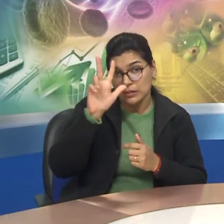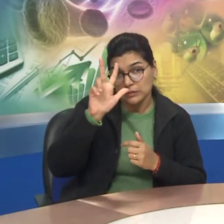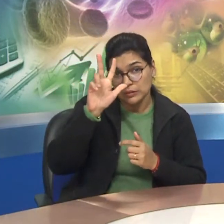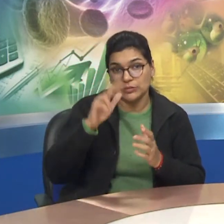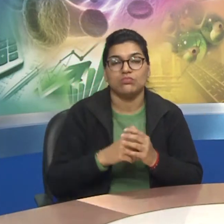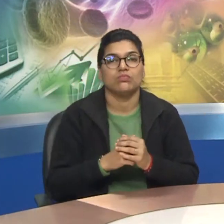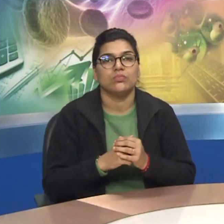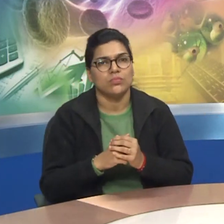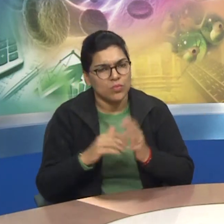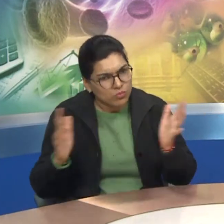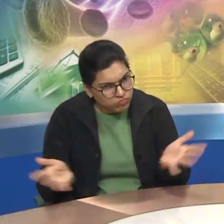Eighth word,